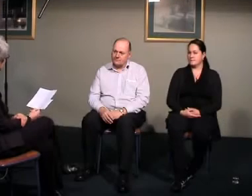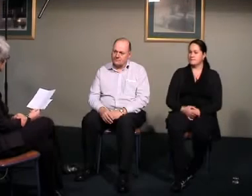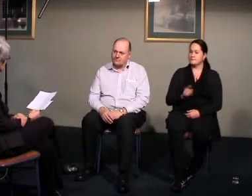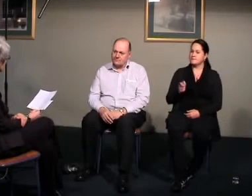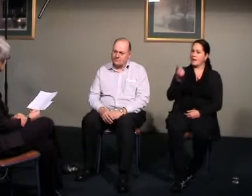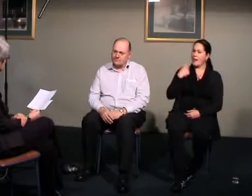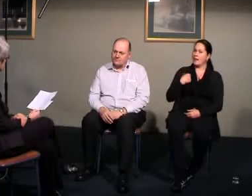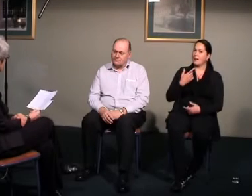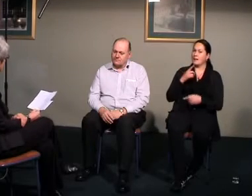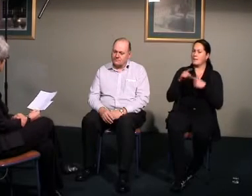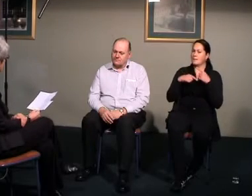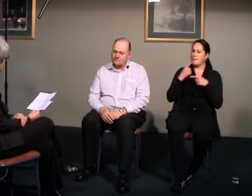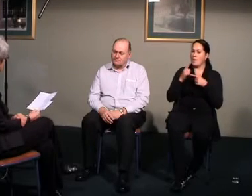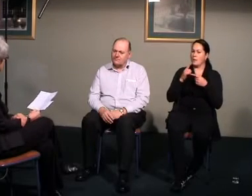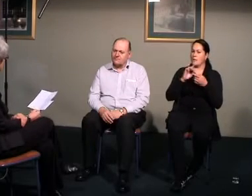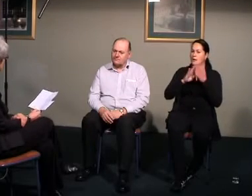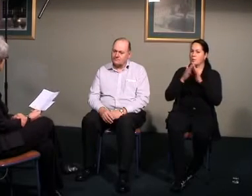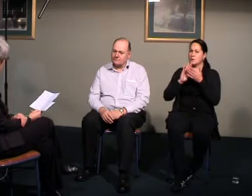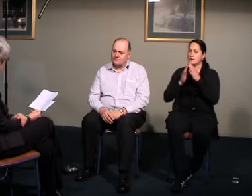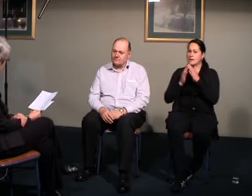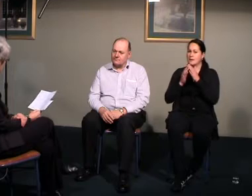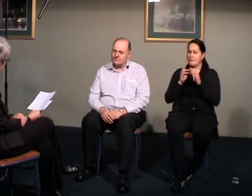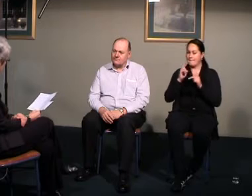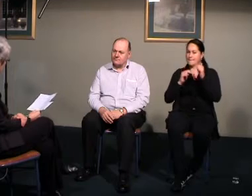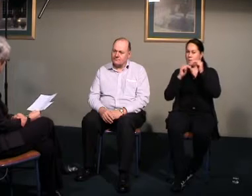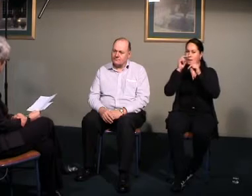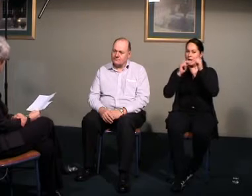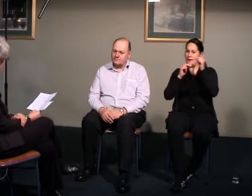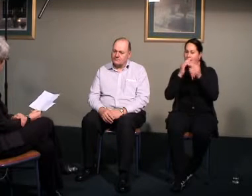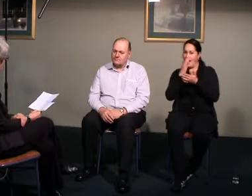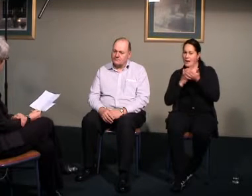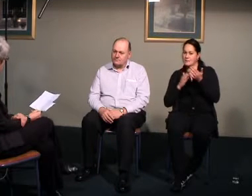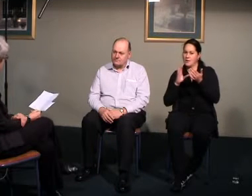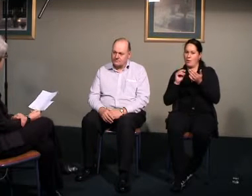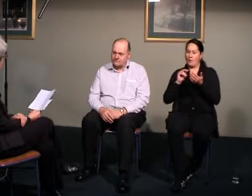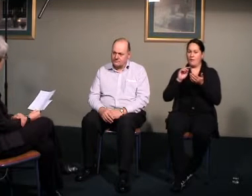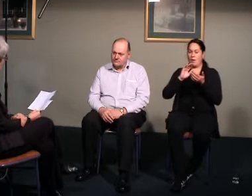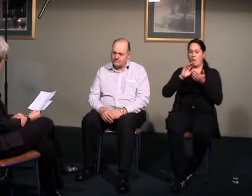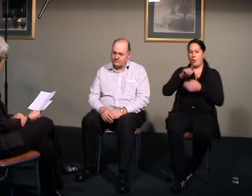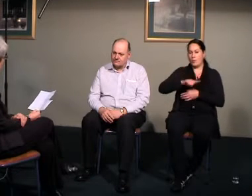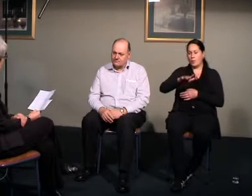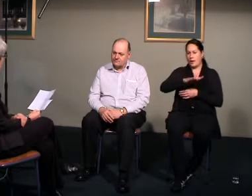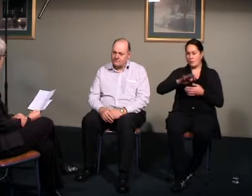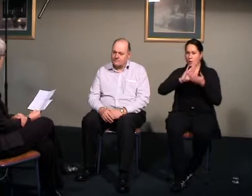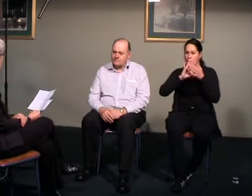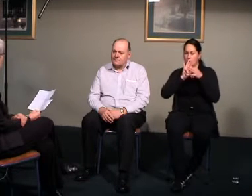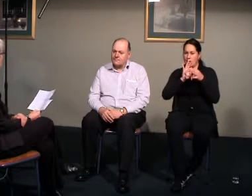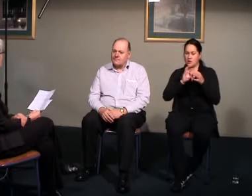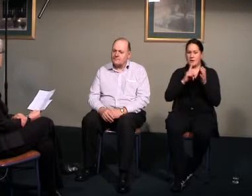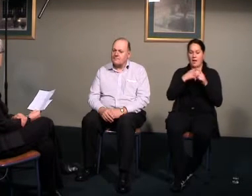Tell us about the community building aspect of local area coordination and the LAC's role.